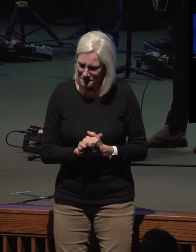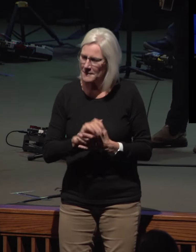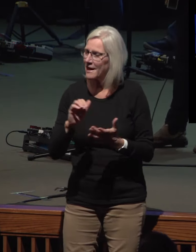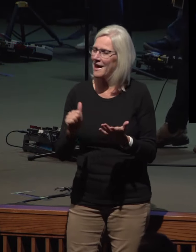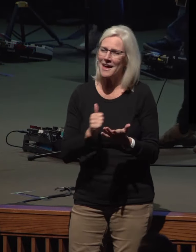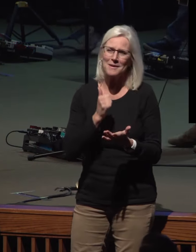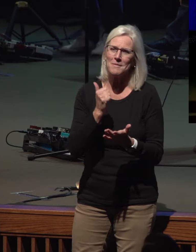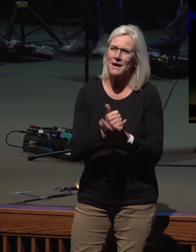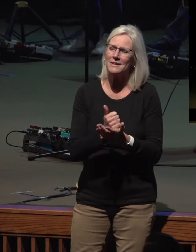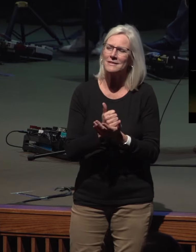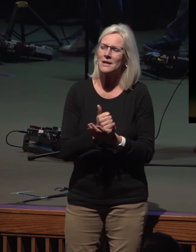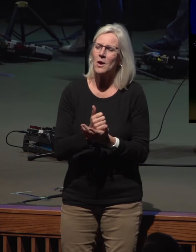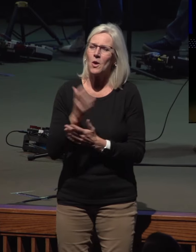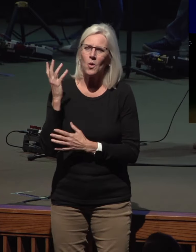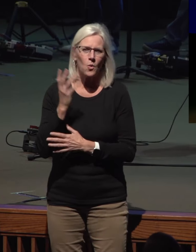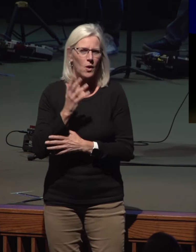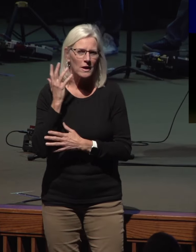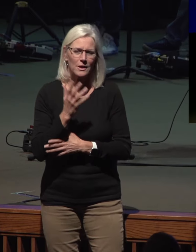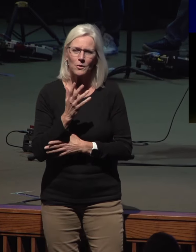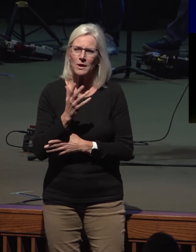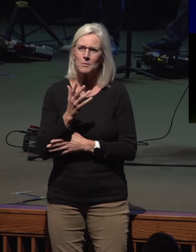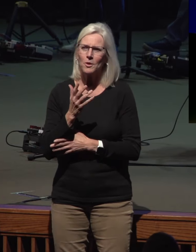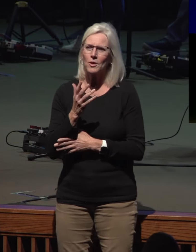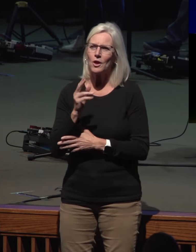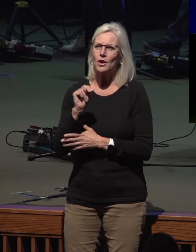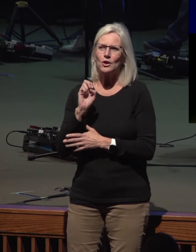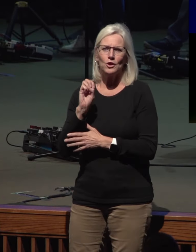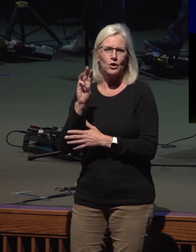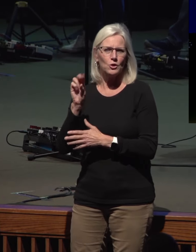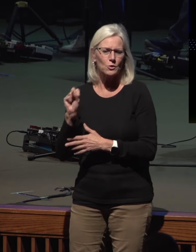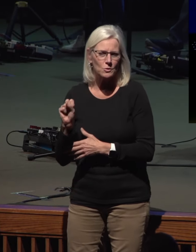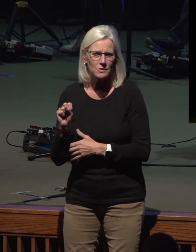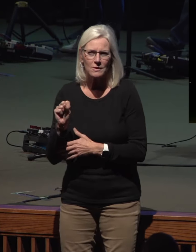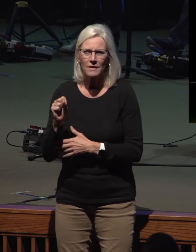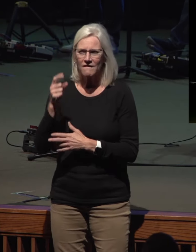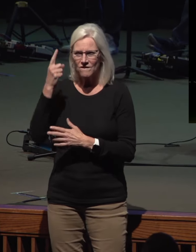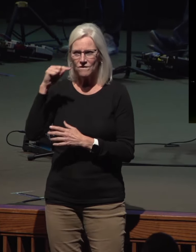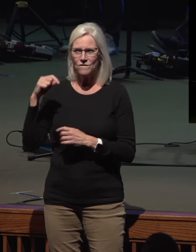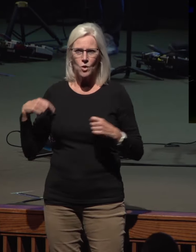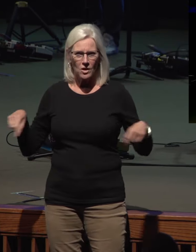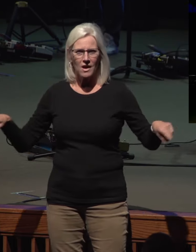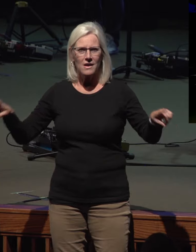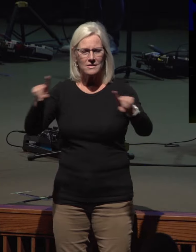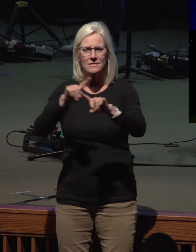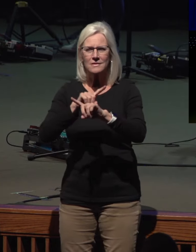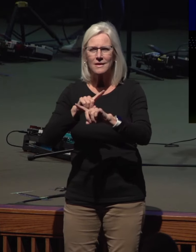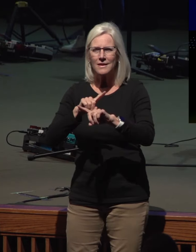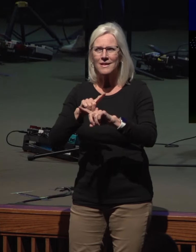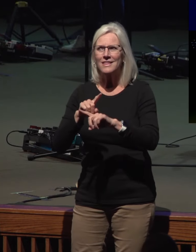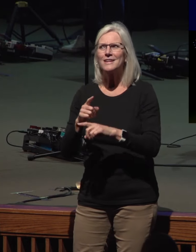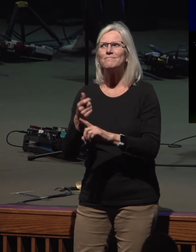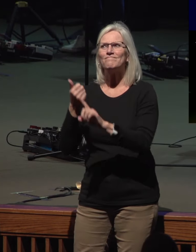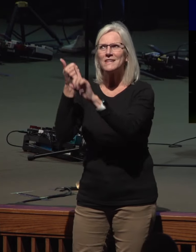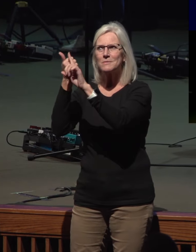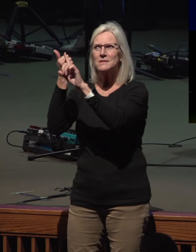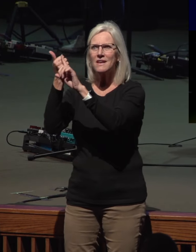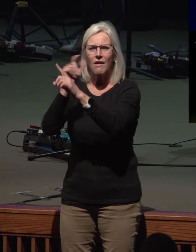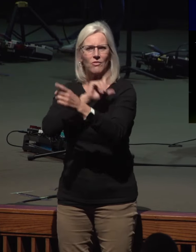Amen. And what incredible news for you, for me, that it is the Lord who